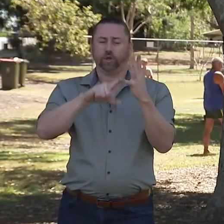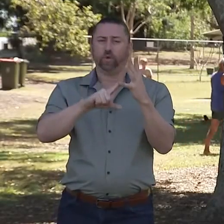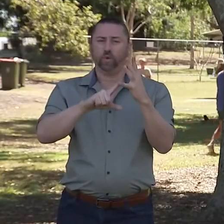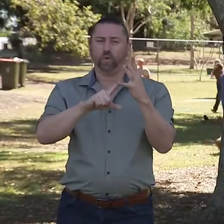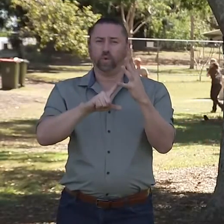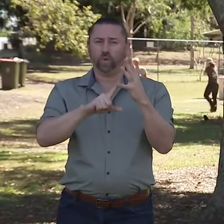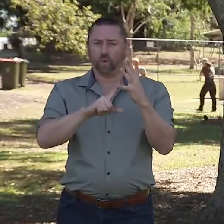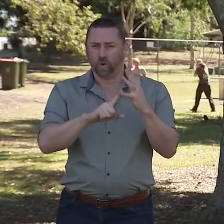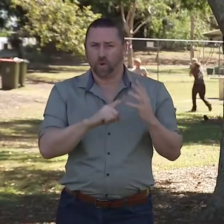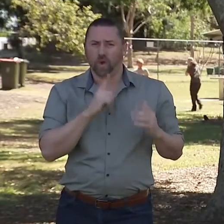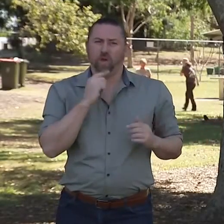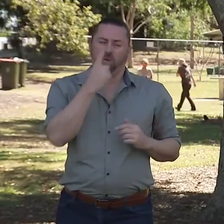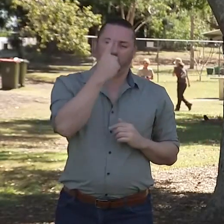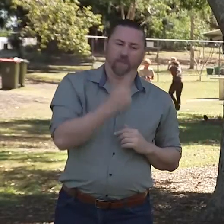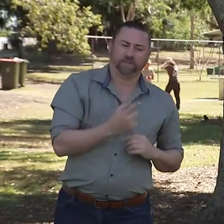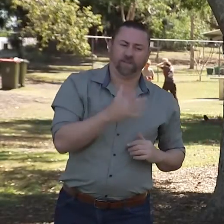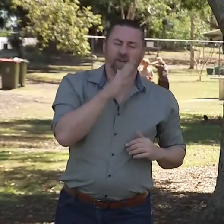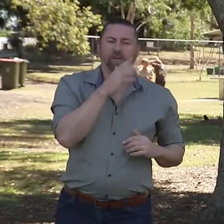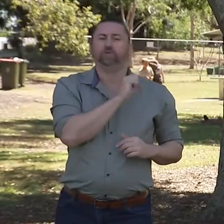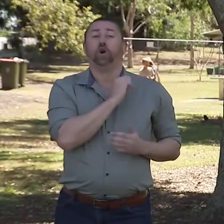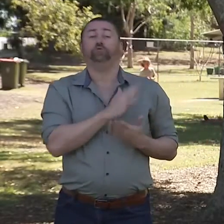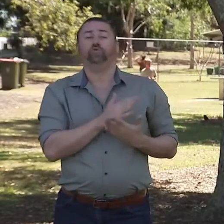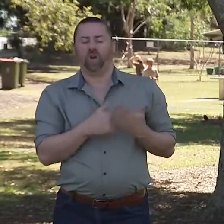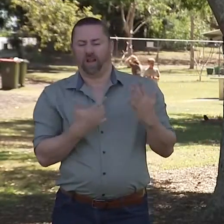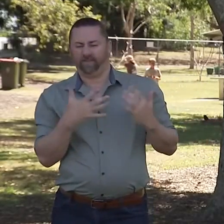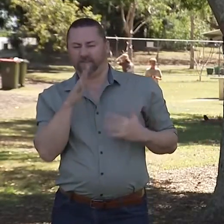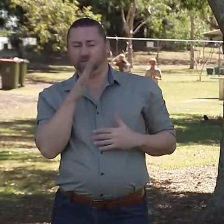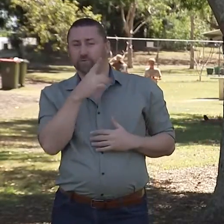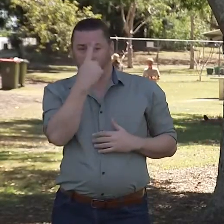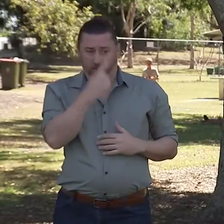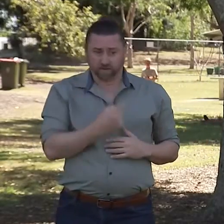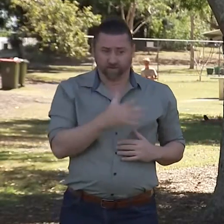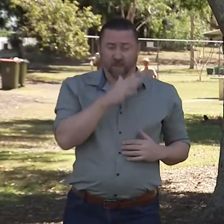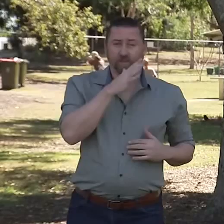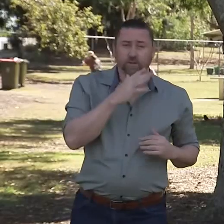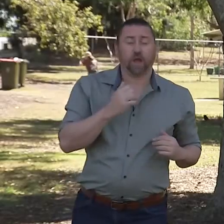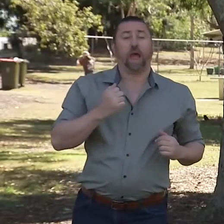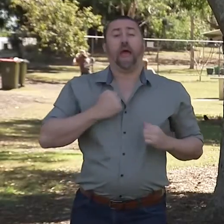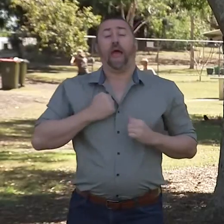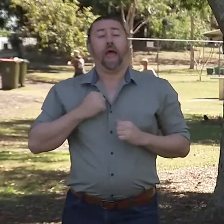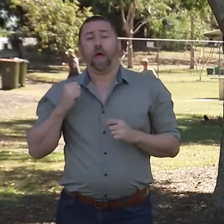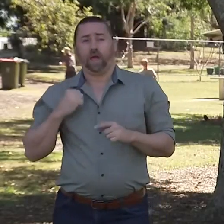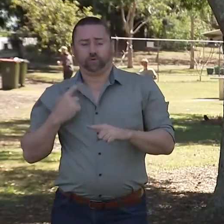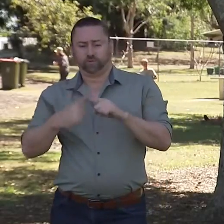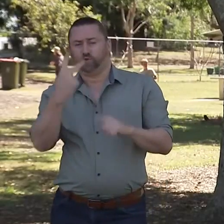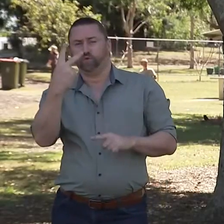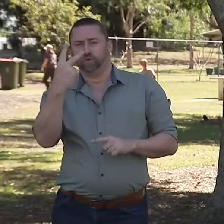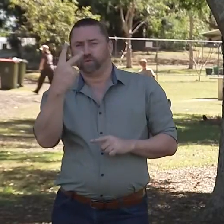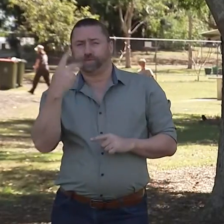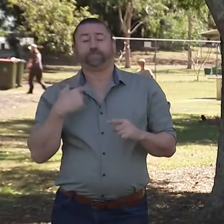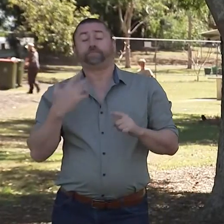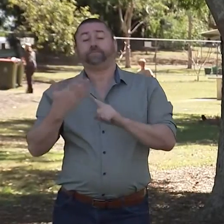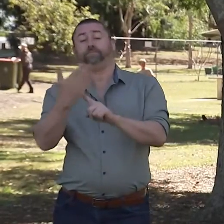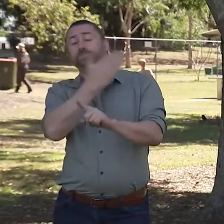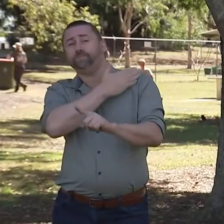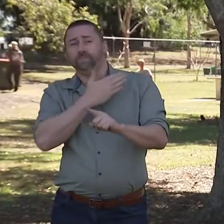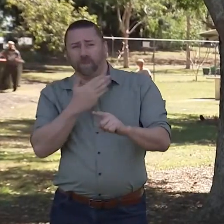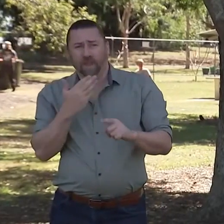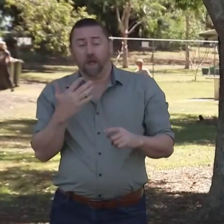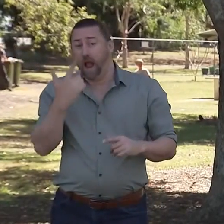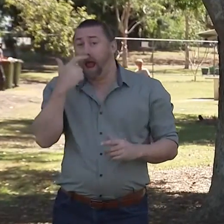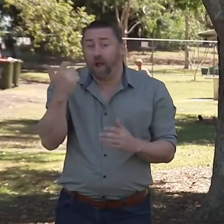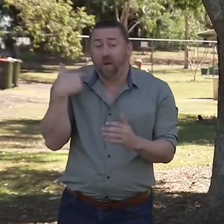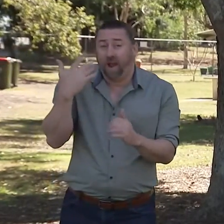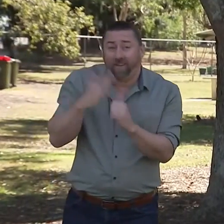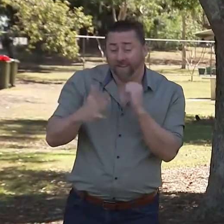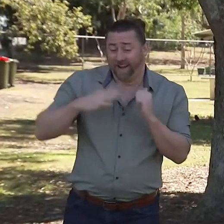what it normally is, around 1,500. They Yeah. have about 500 beds. What is Yeah, so we doubled our capacity. That was our planning at the start. We've never needed